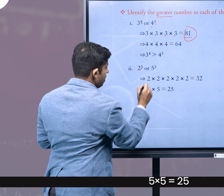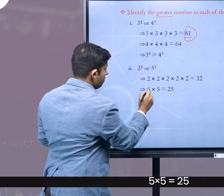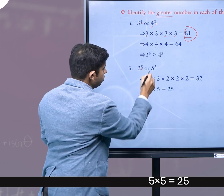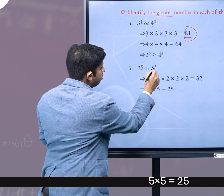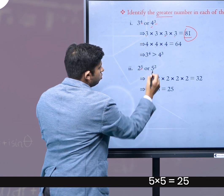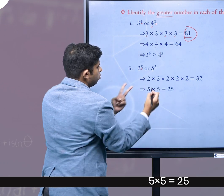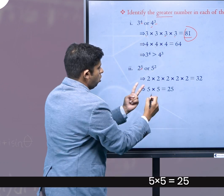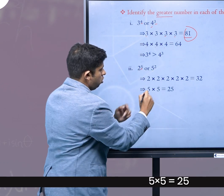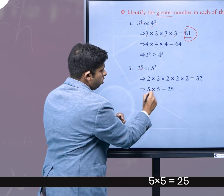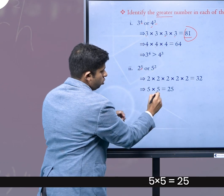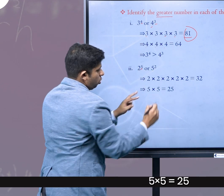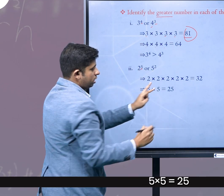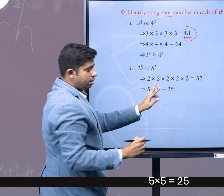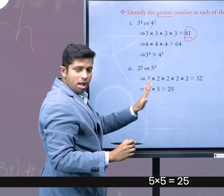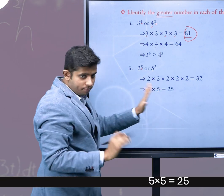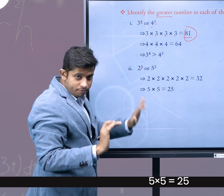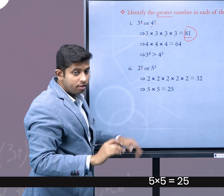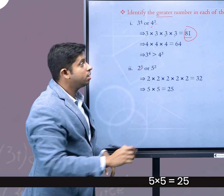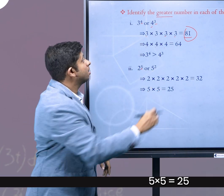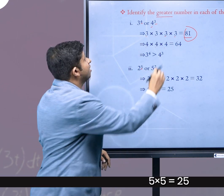5 into 5 is equal to 25.